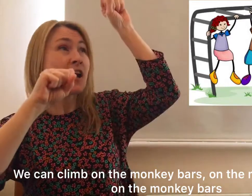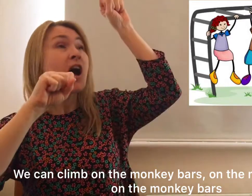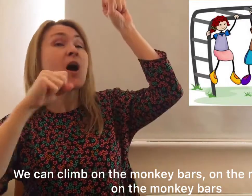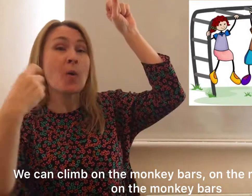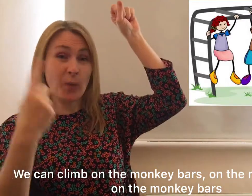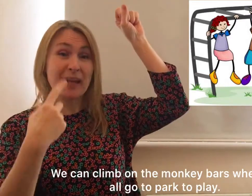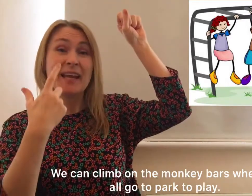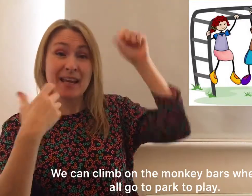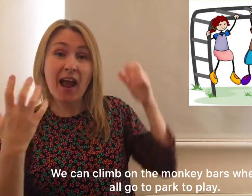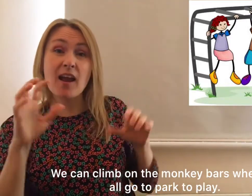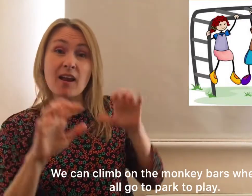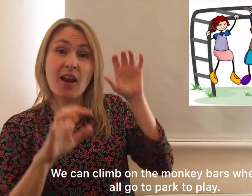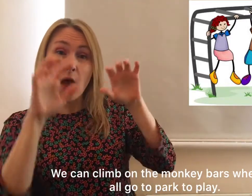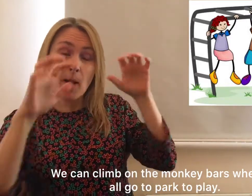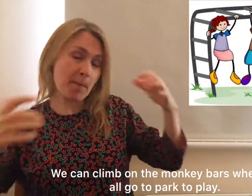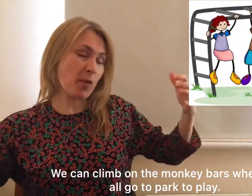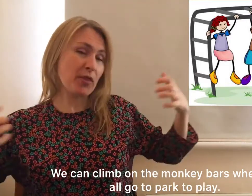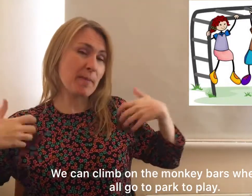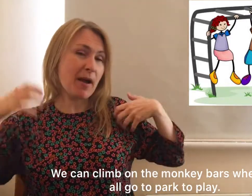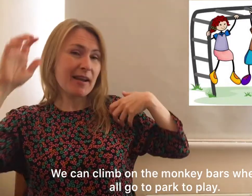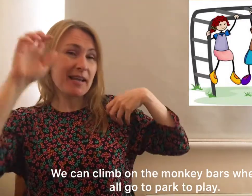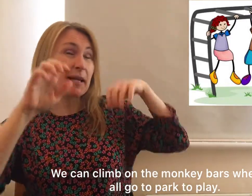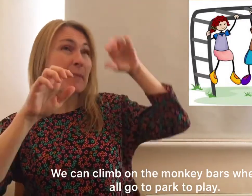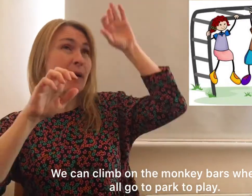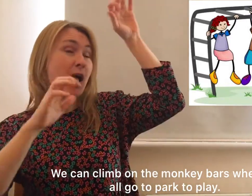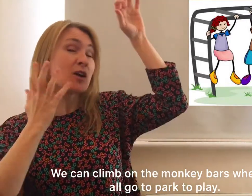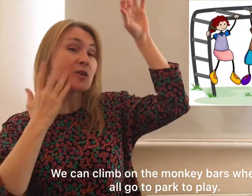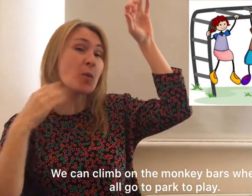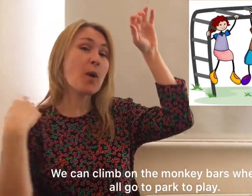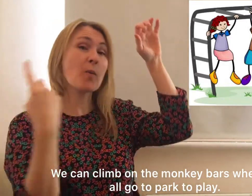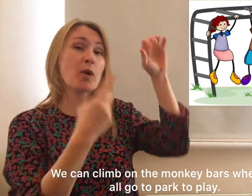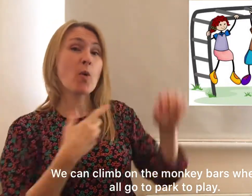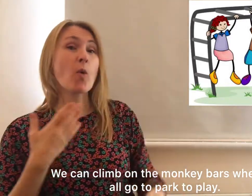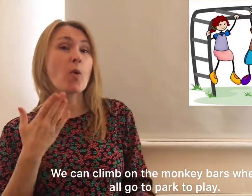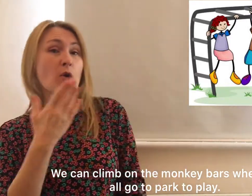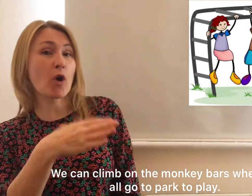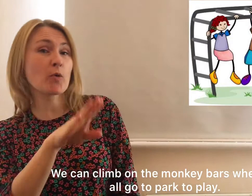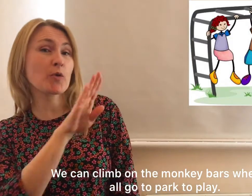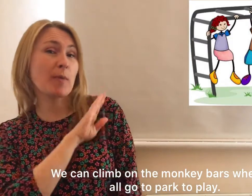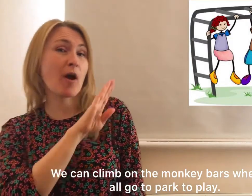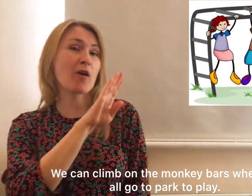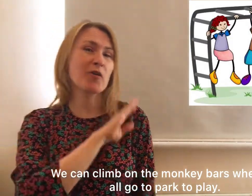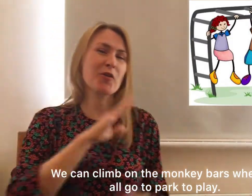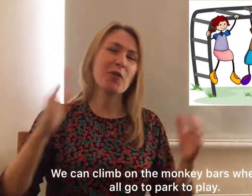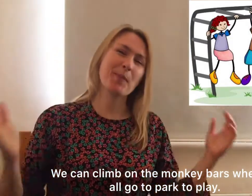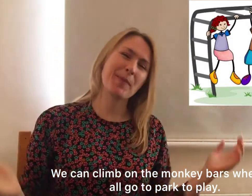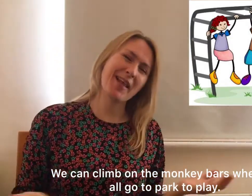We can climb on the monkey-go-round, when we go to the park to play